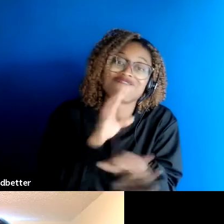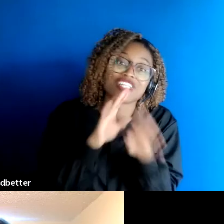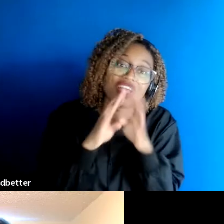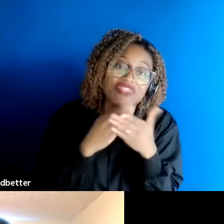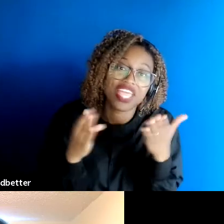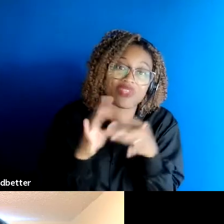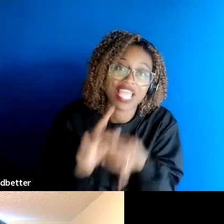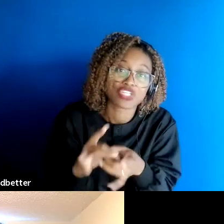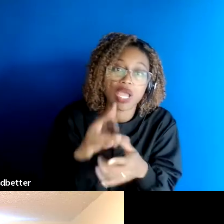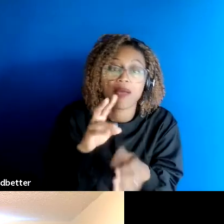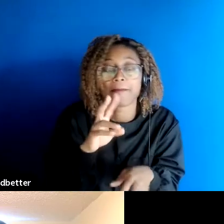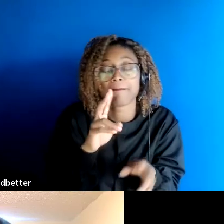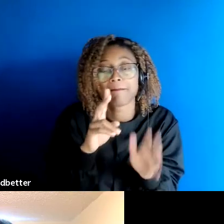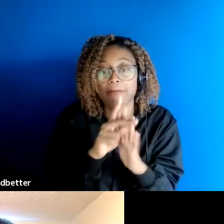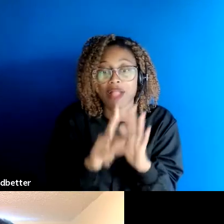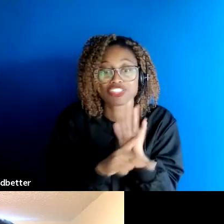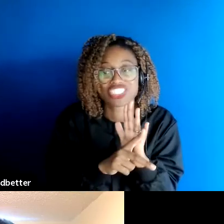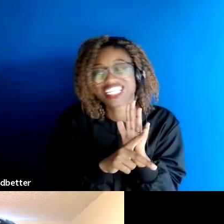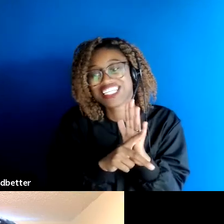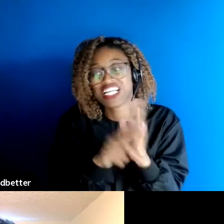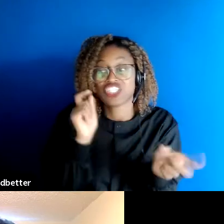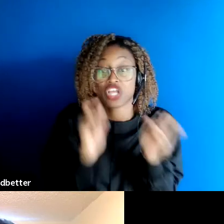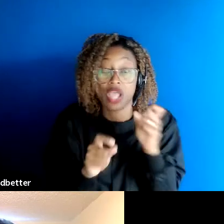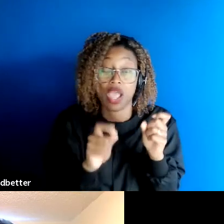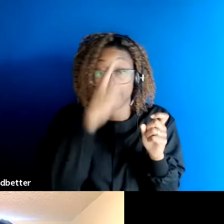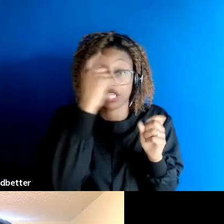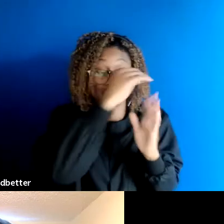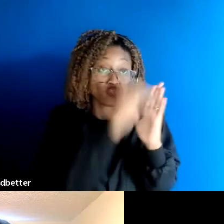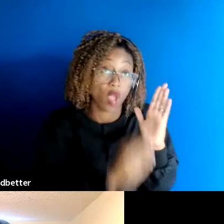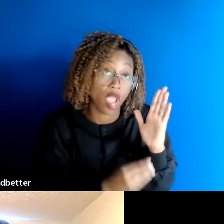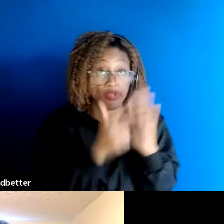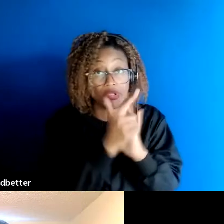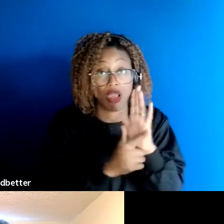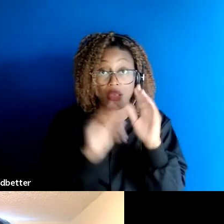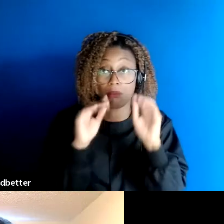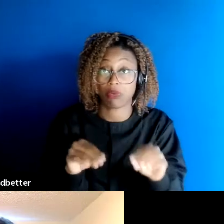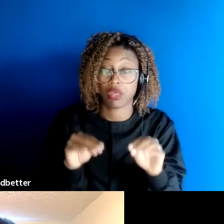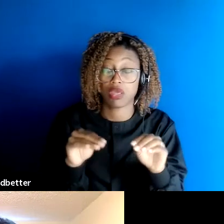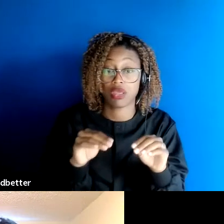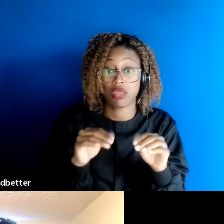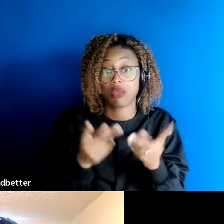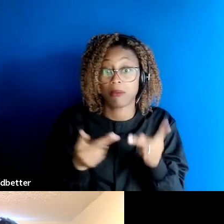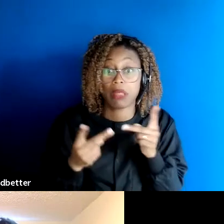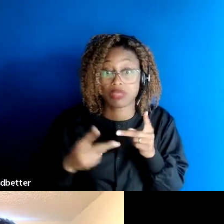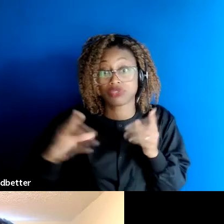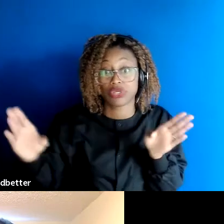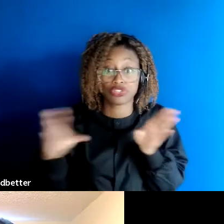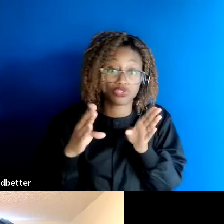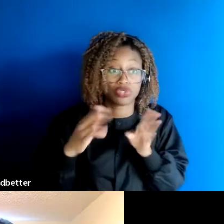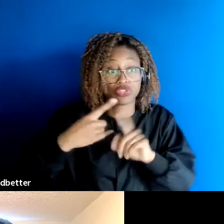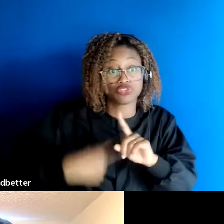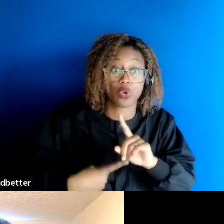simply because you write a law and then you put that law into place and then you make the shortest month of the year the holiday to talk